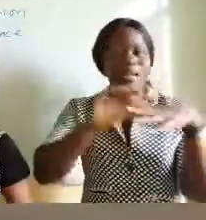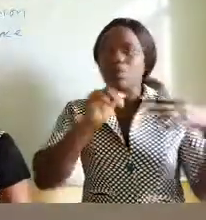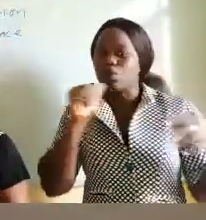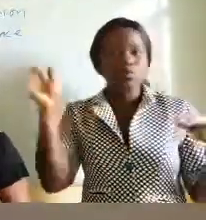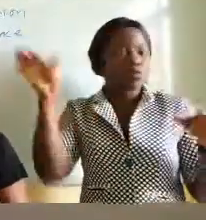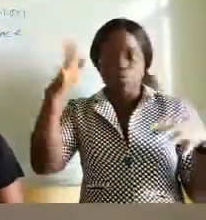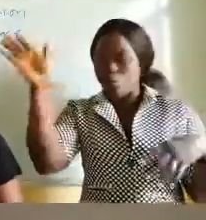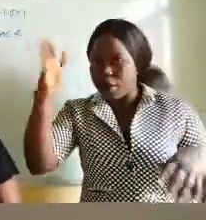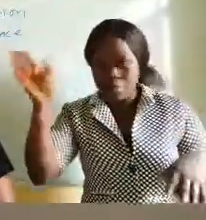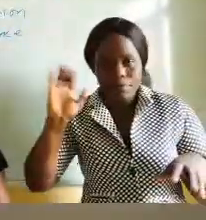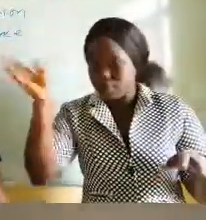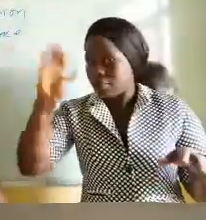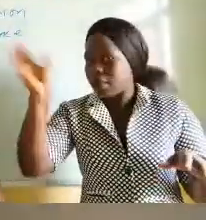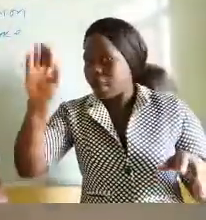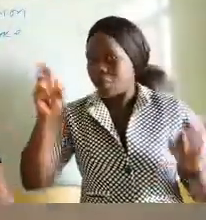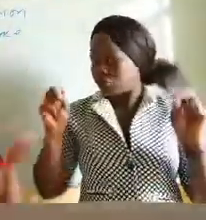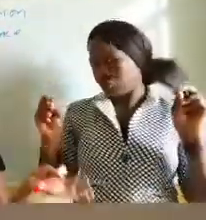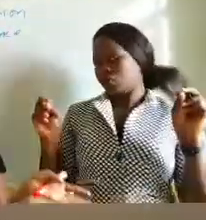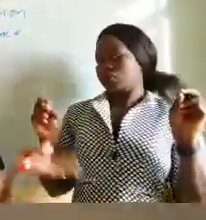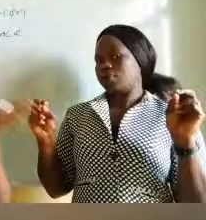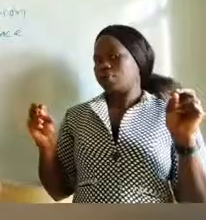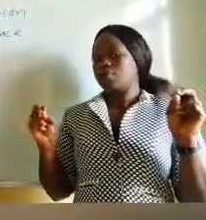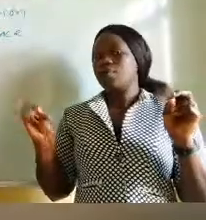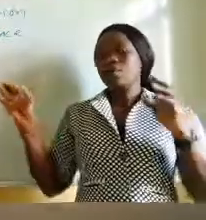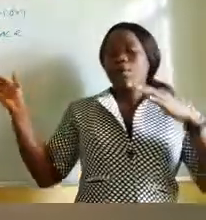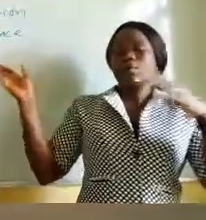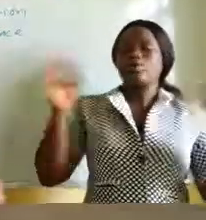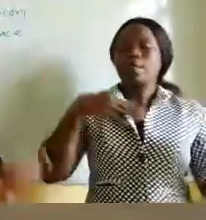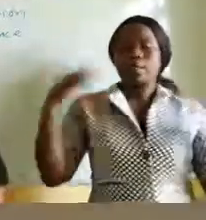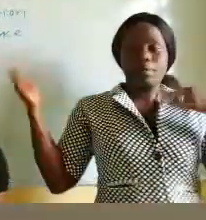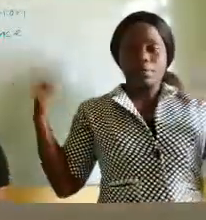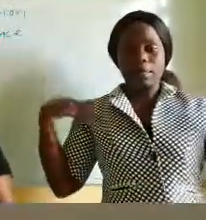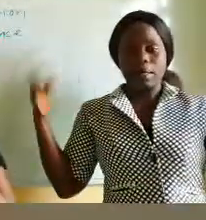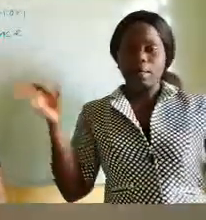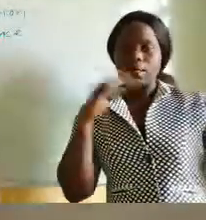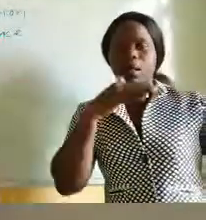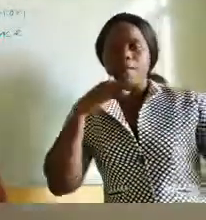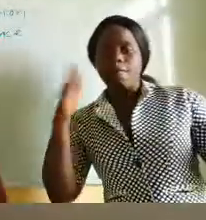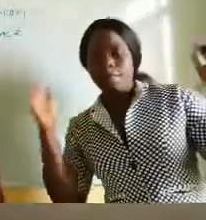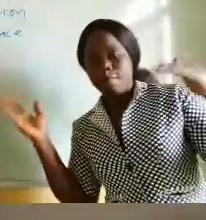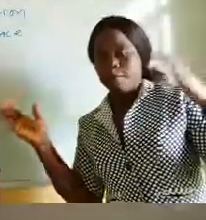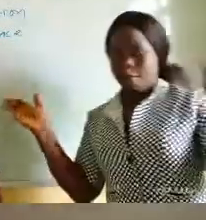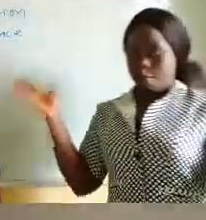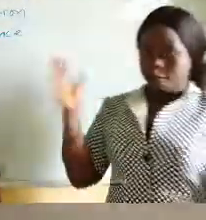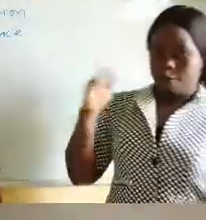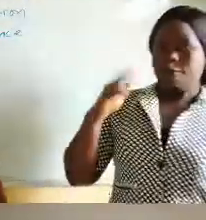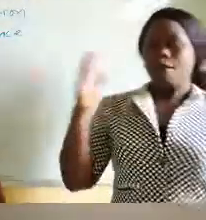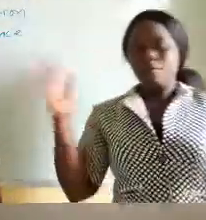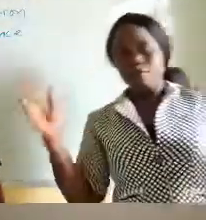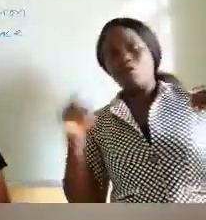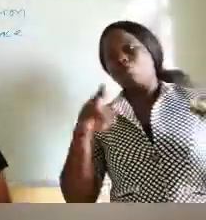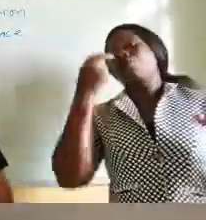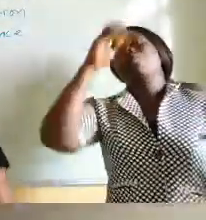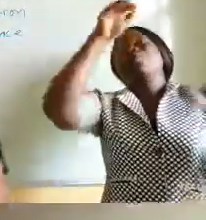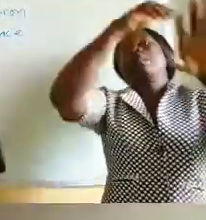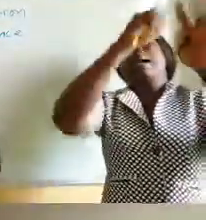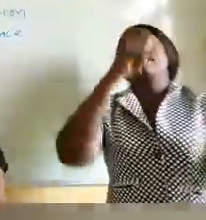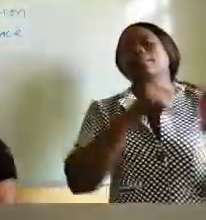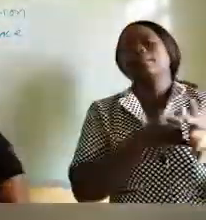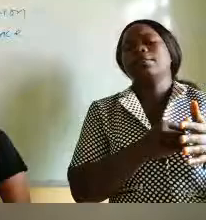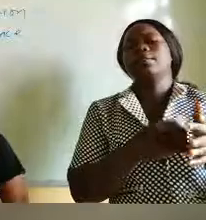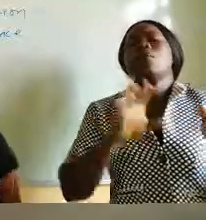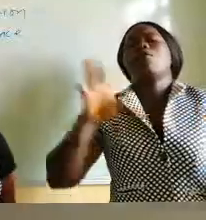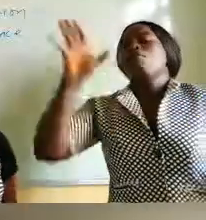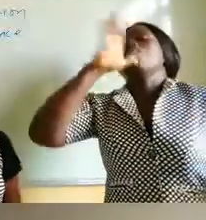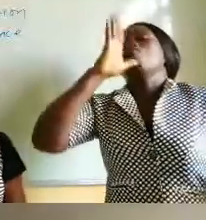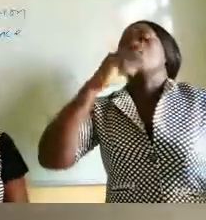are now seeing the trees. The breeze is blowing them. They are going back and forth, to and fro. You now look at it and say, Mom, you see,